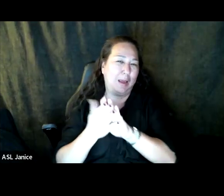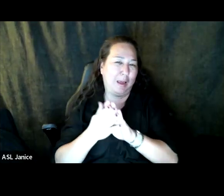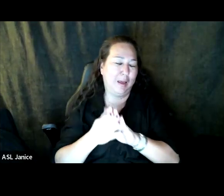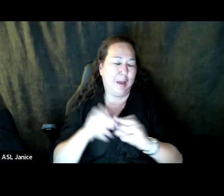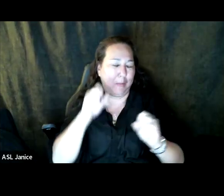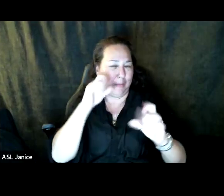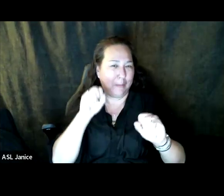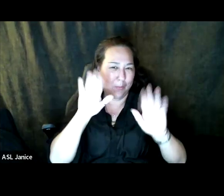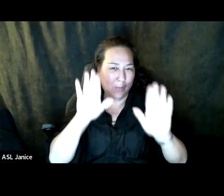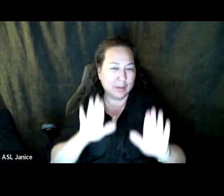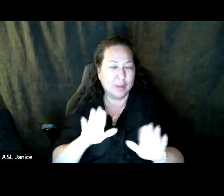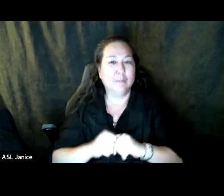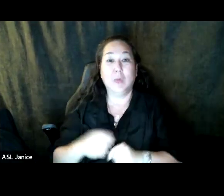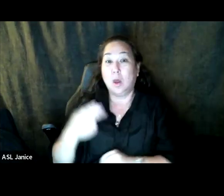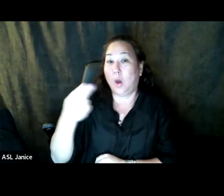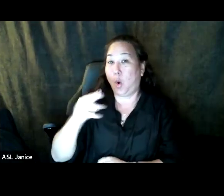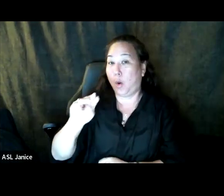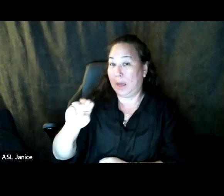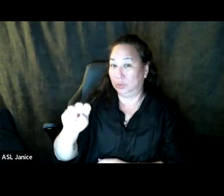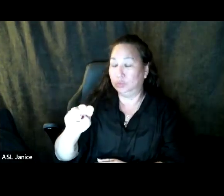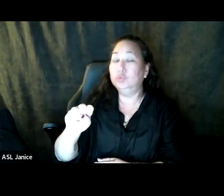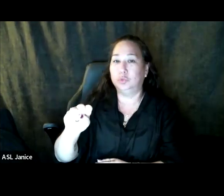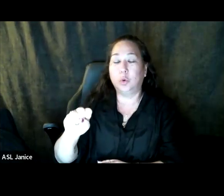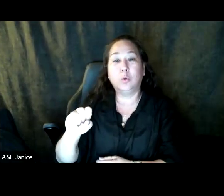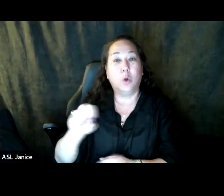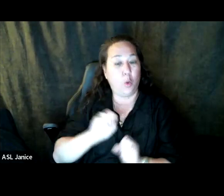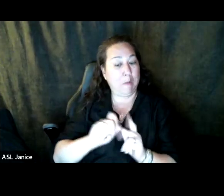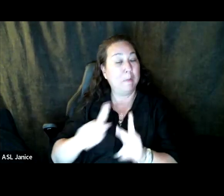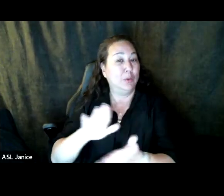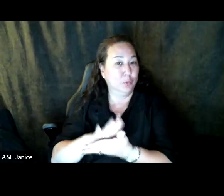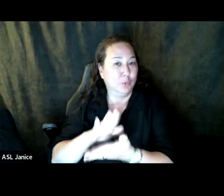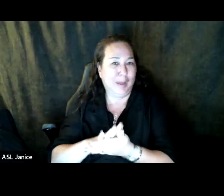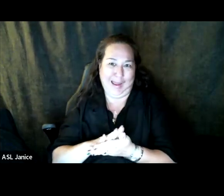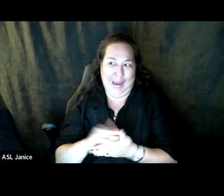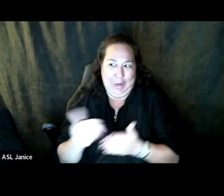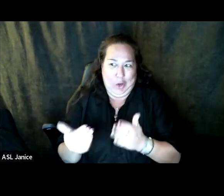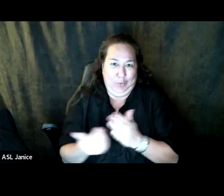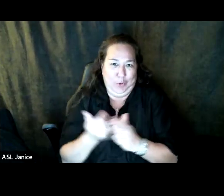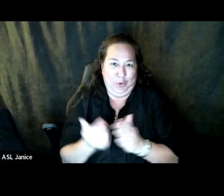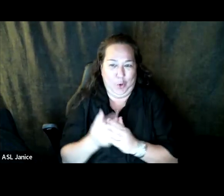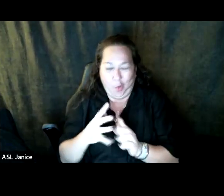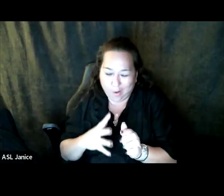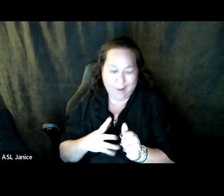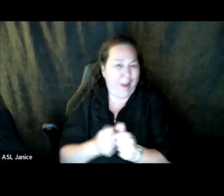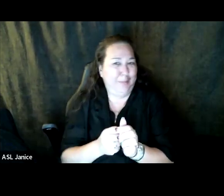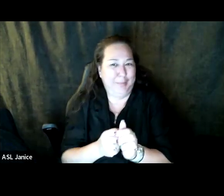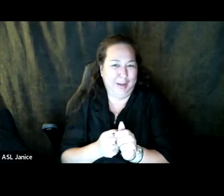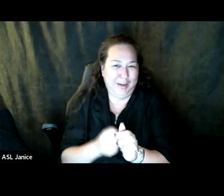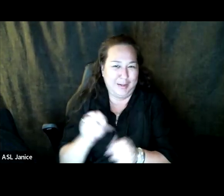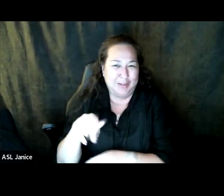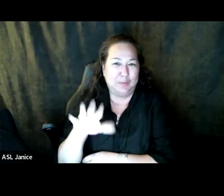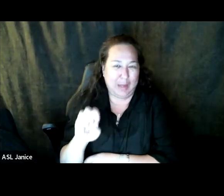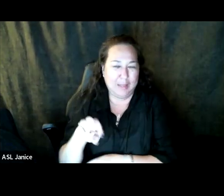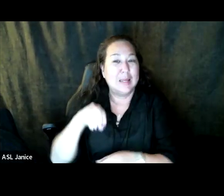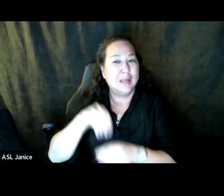of Hearing also returned to school this year in a beautiful, newly updated space in Charlestown in the